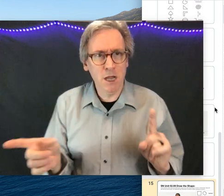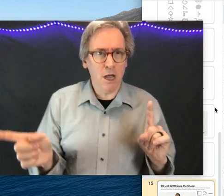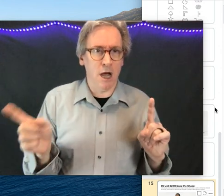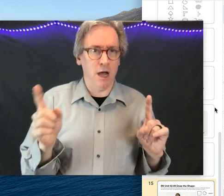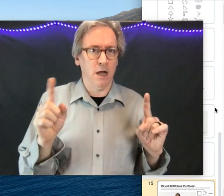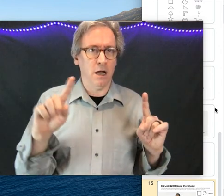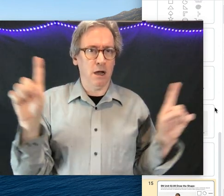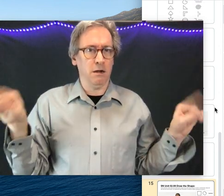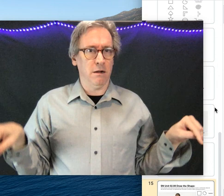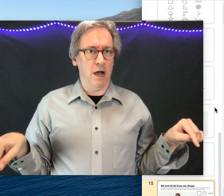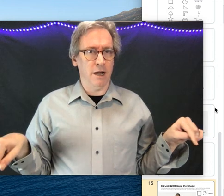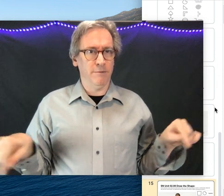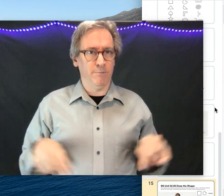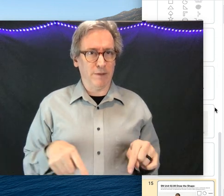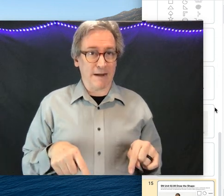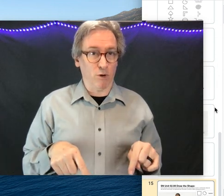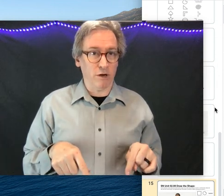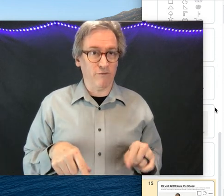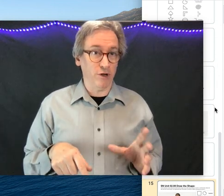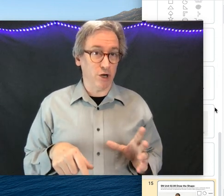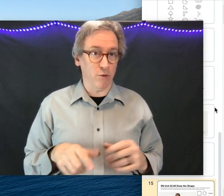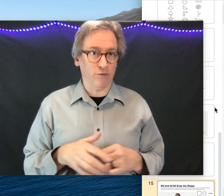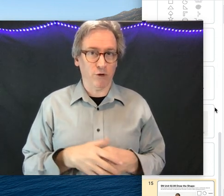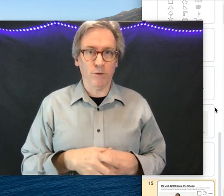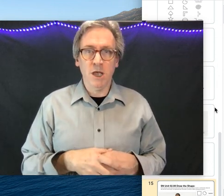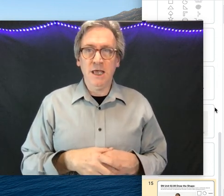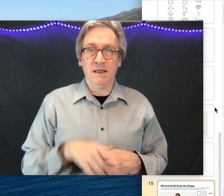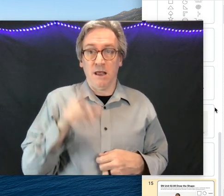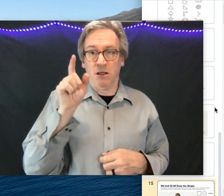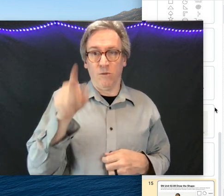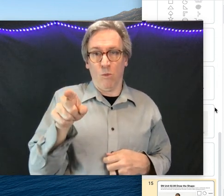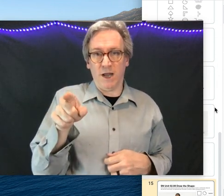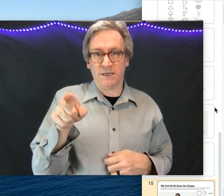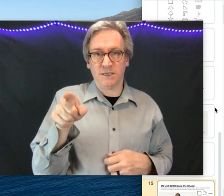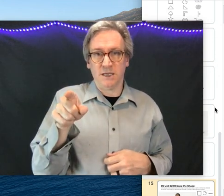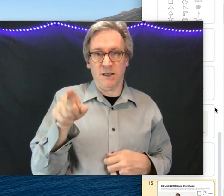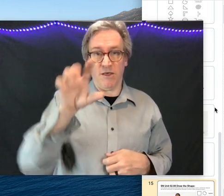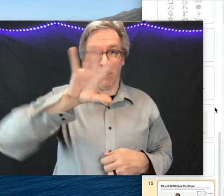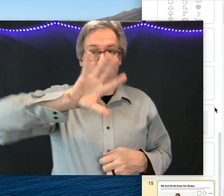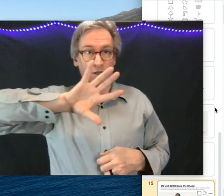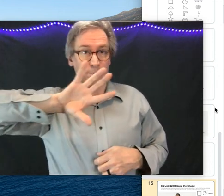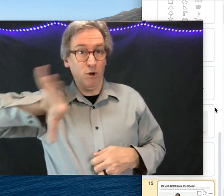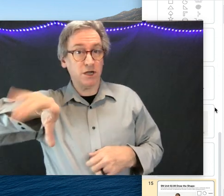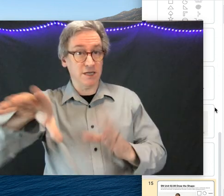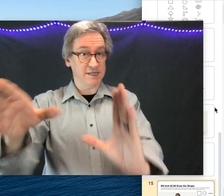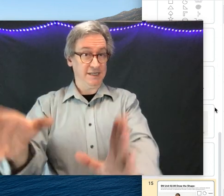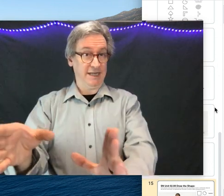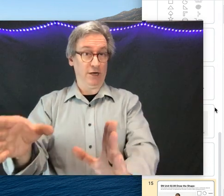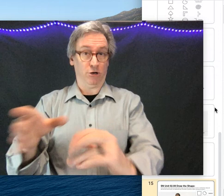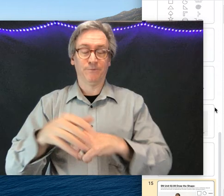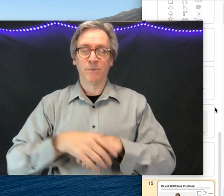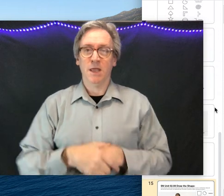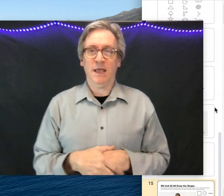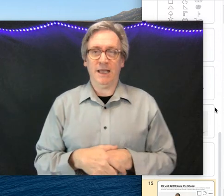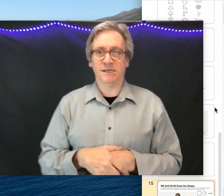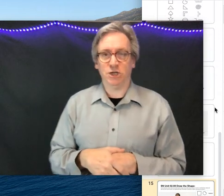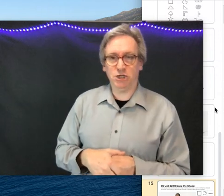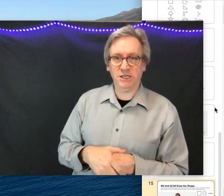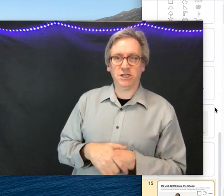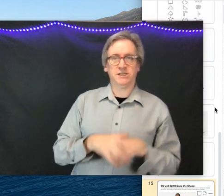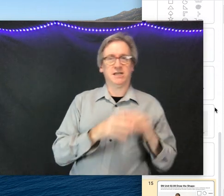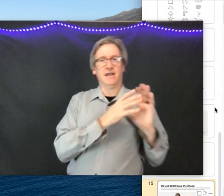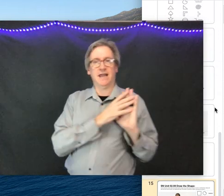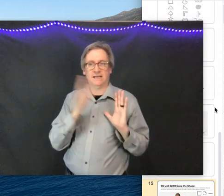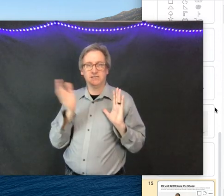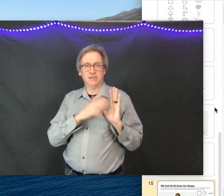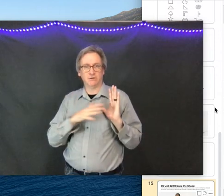including on Blackboard for you to go through. What the book does here is she's